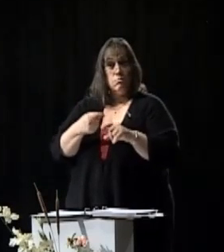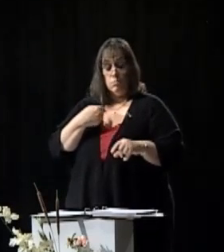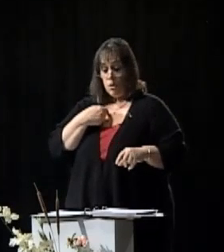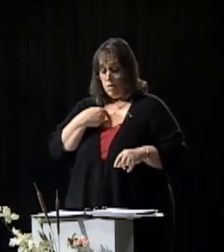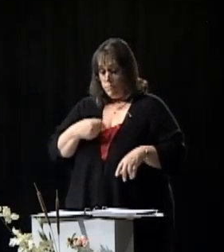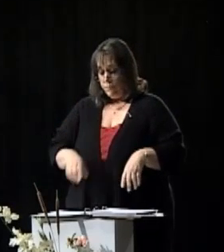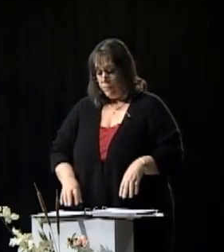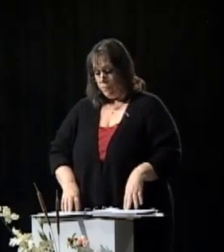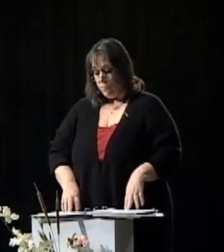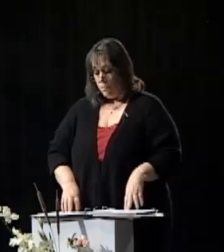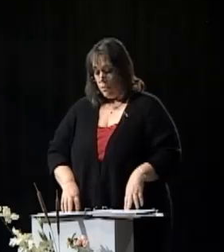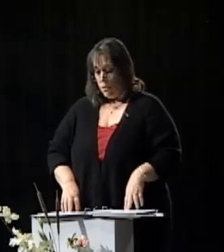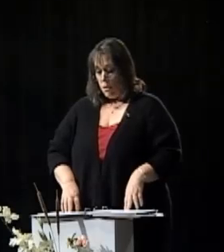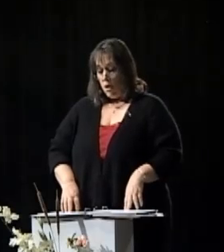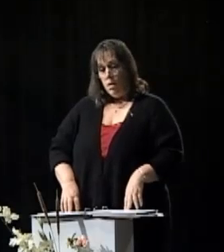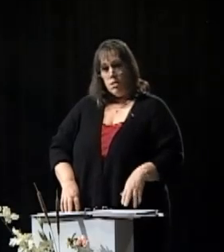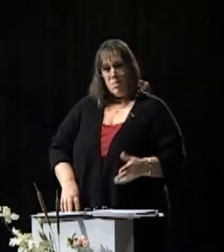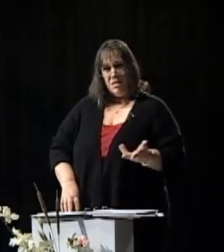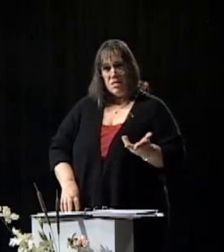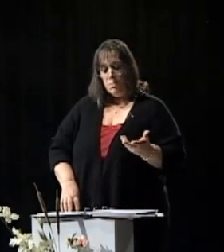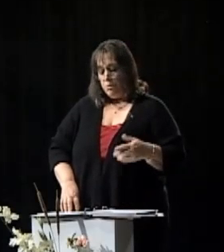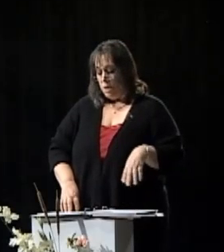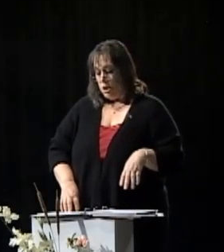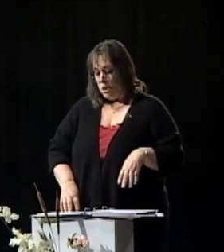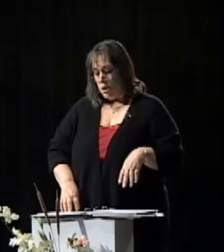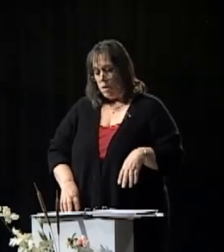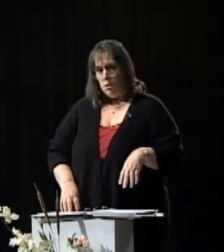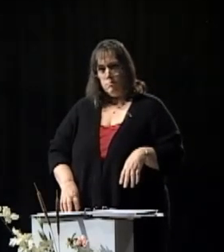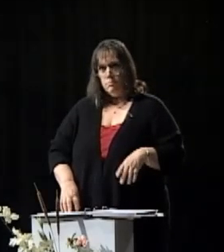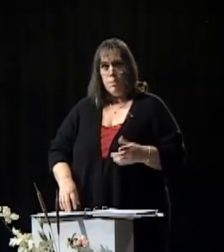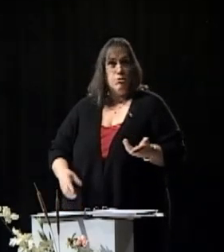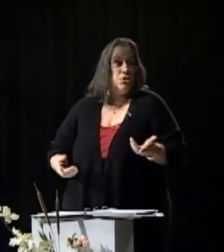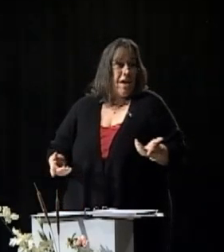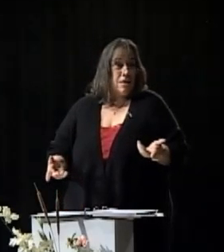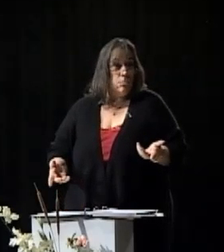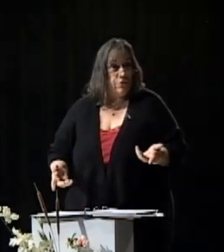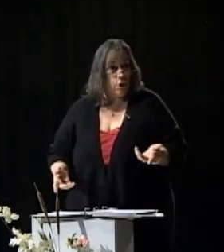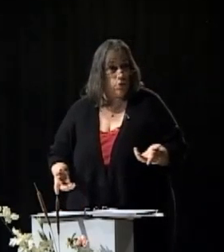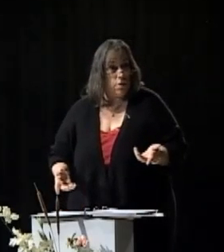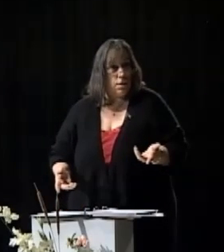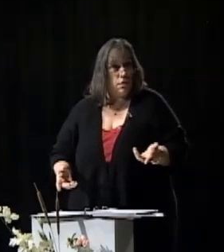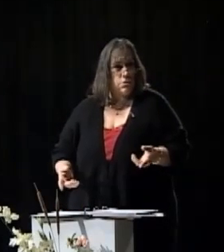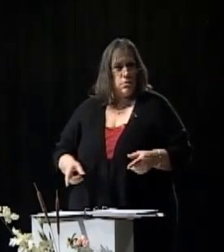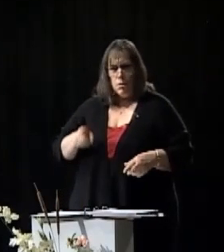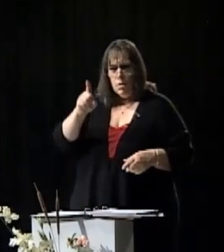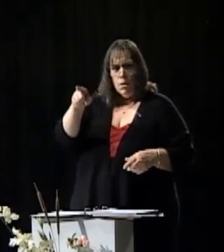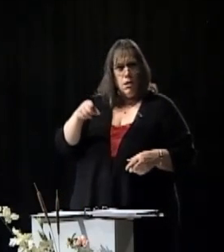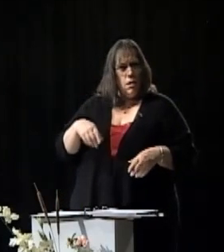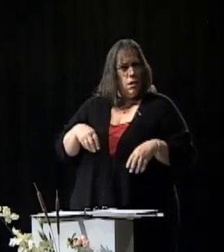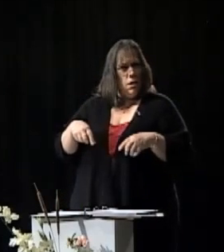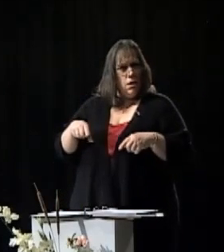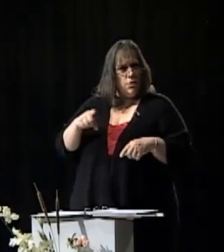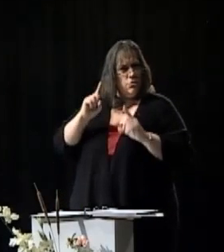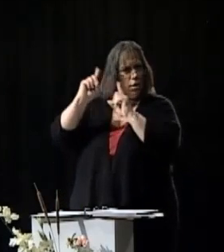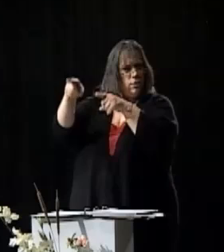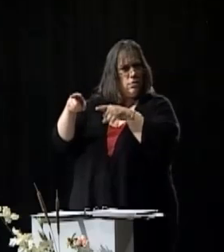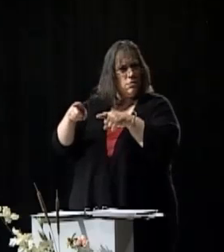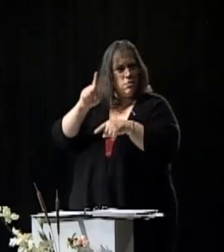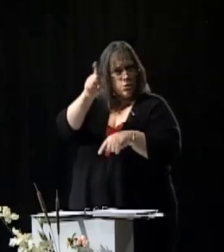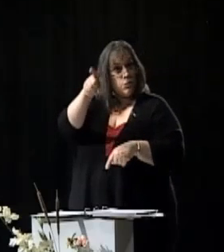okay? To make it simpler, maybe you just ask them if they're going to the dance. Are you going? So